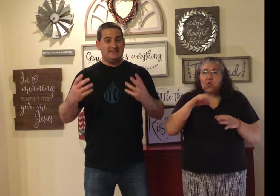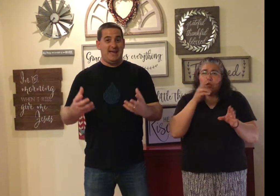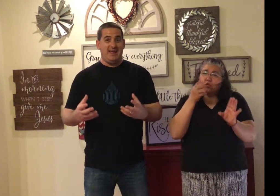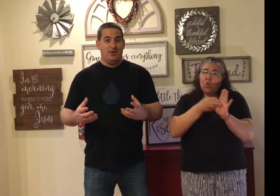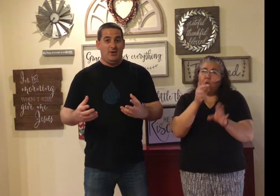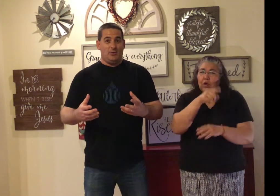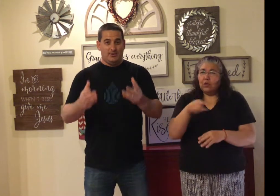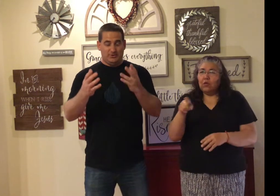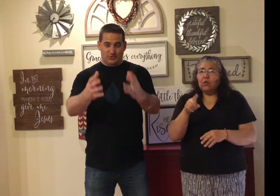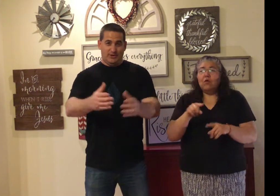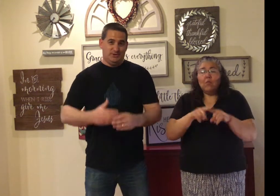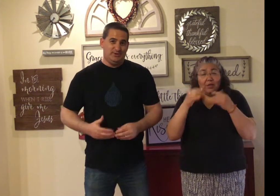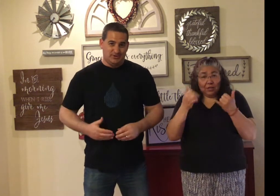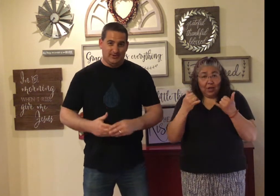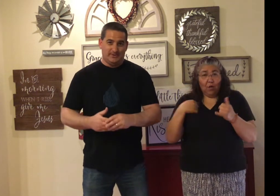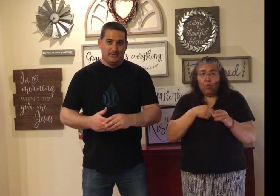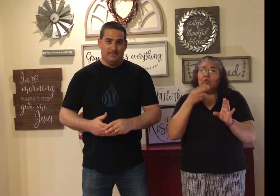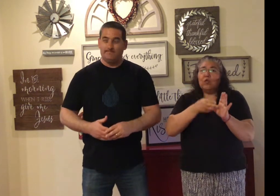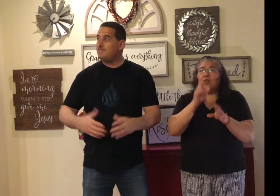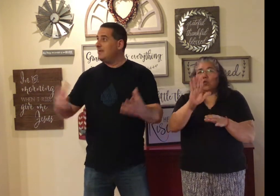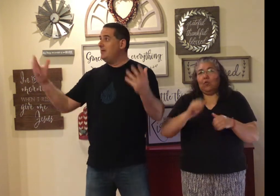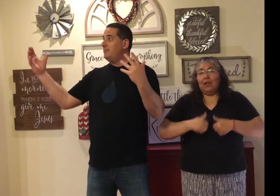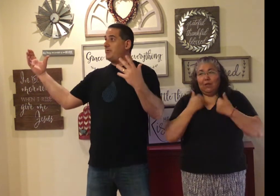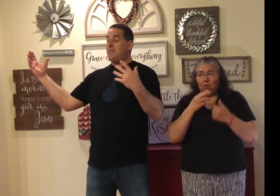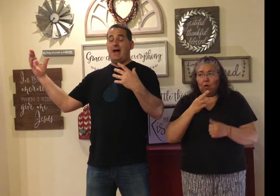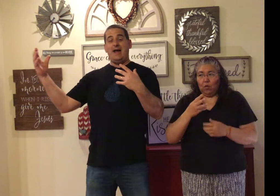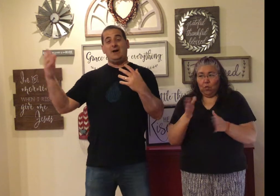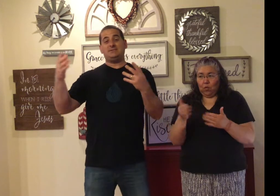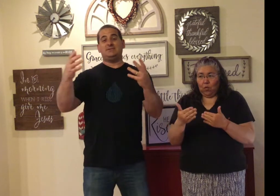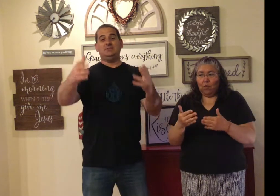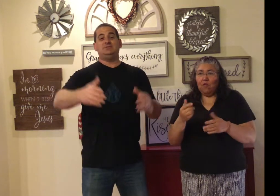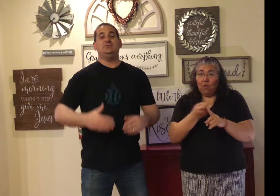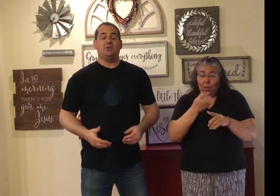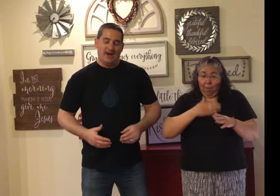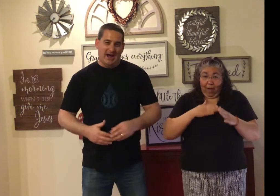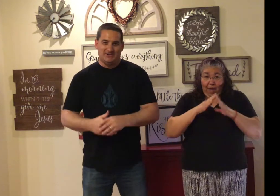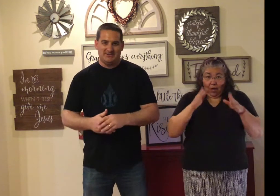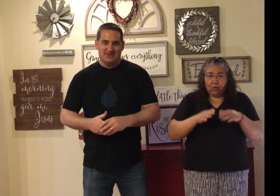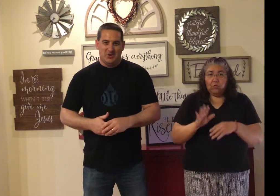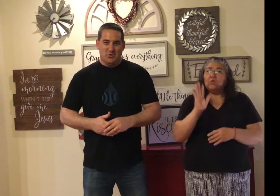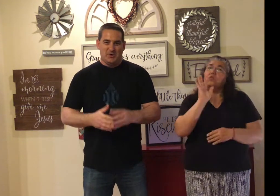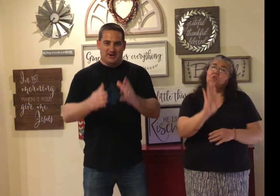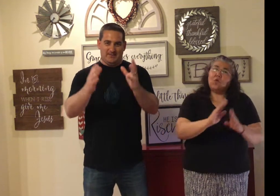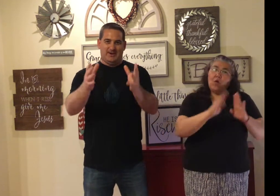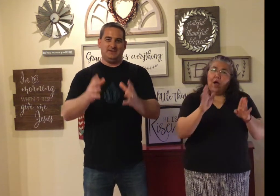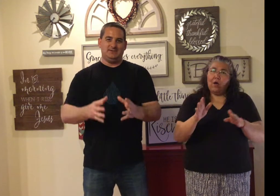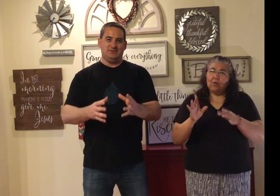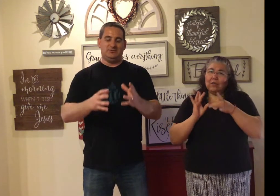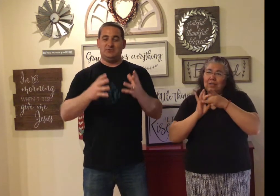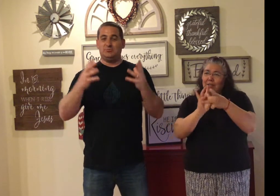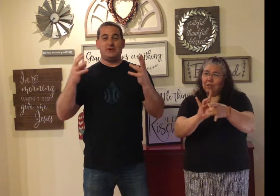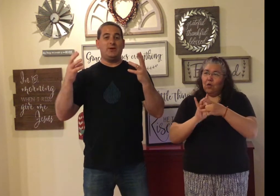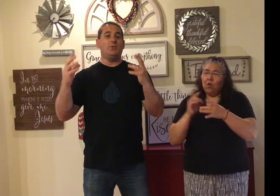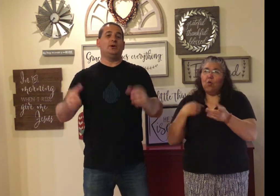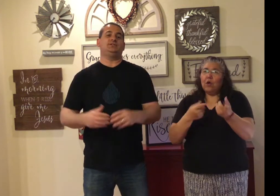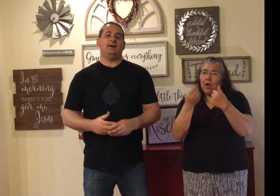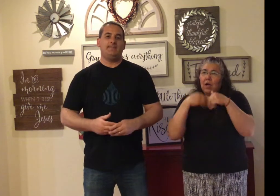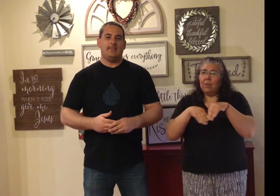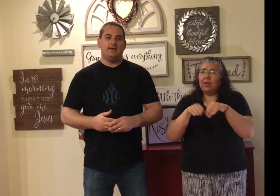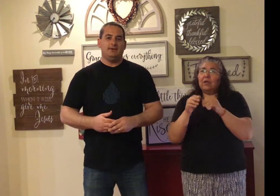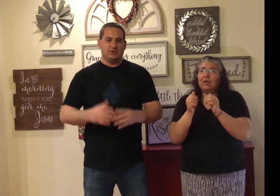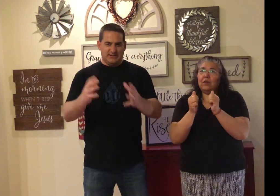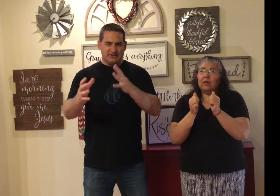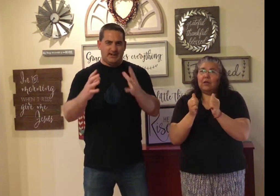you, but today, we're gonna join you in your living room. From my house to your house, we're coming into you to bring